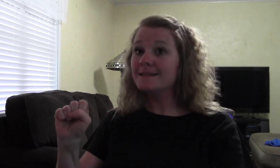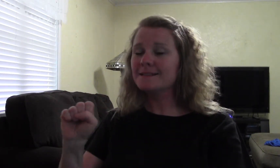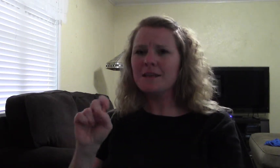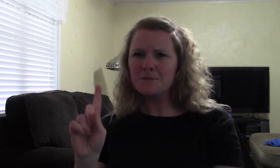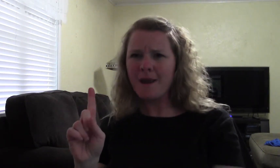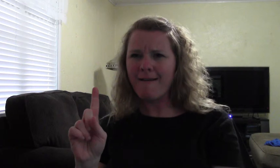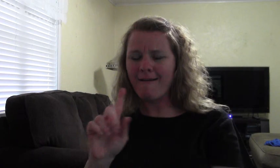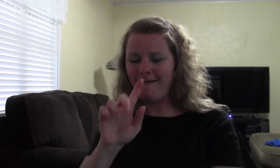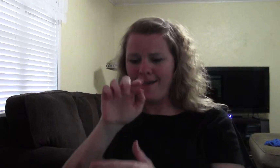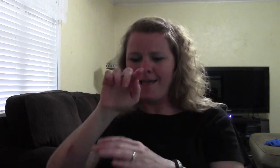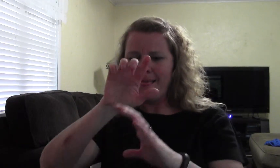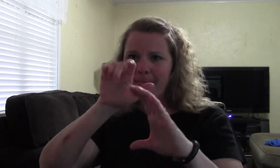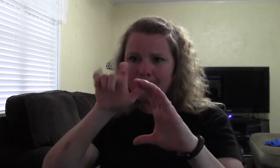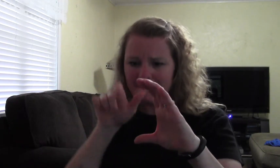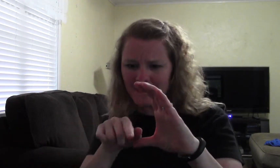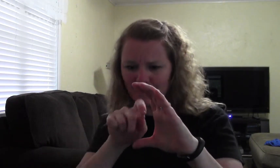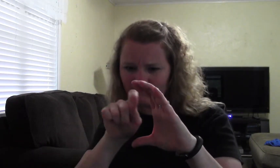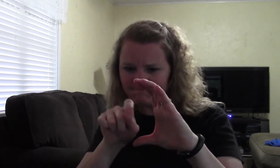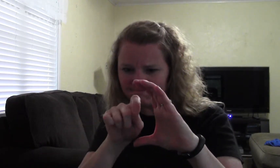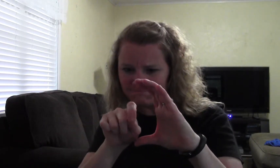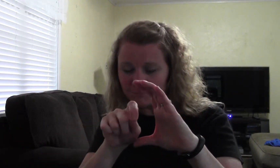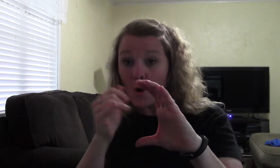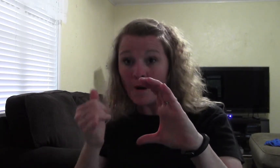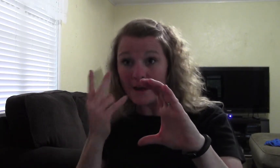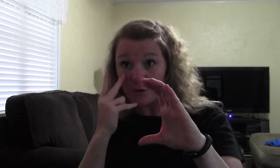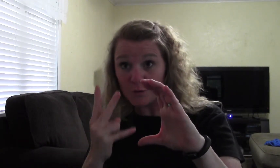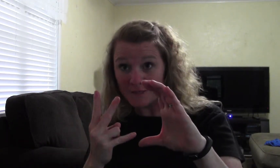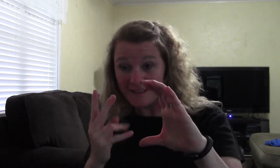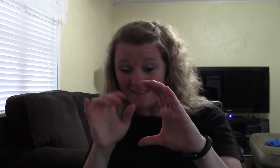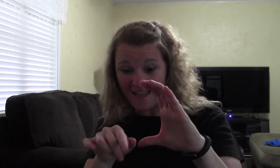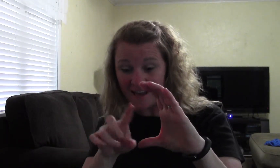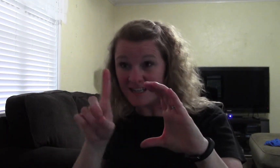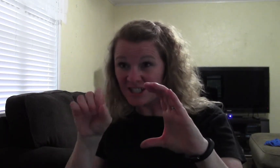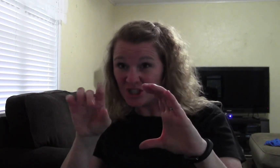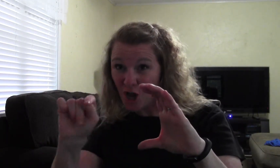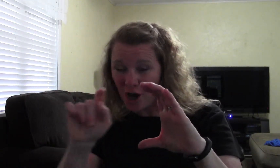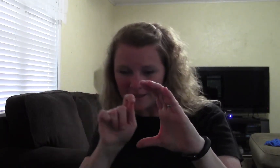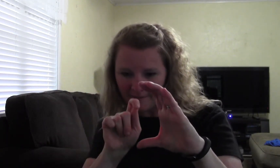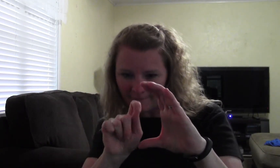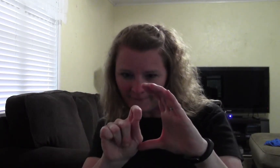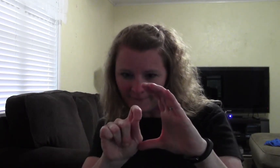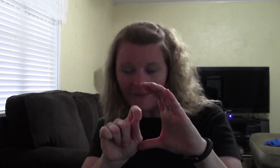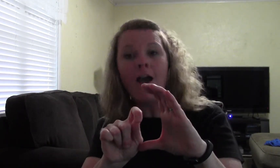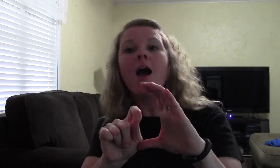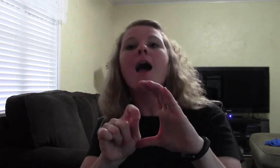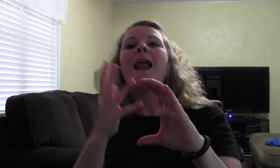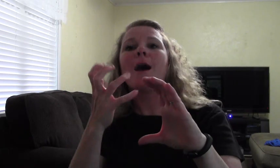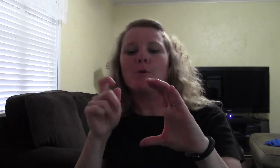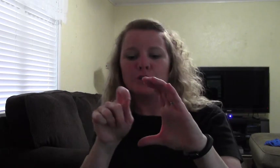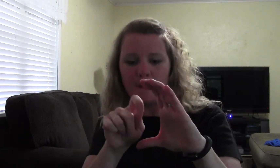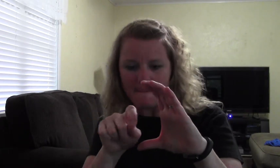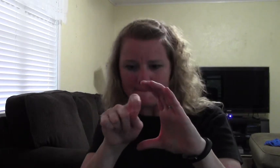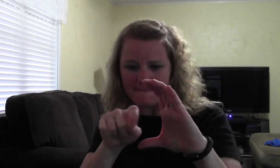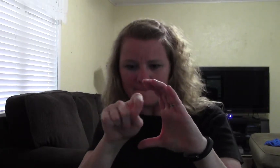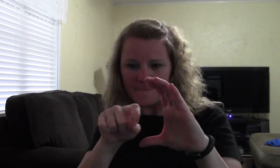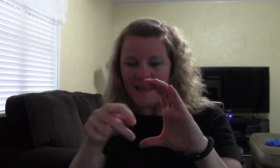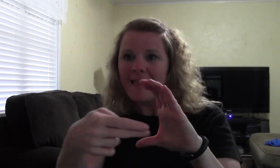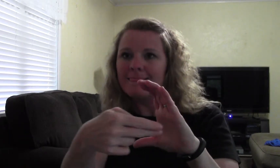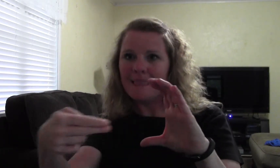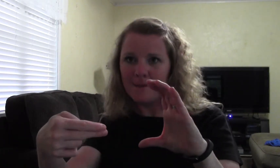little dot in there right now. I'd like you to make a little bit bigger and label it the nucleus. Right in